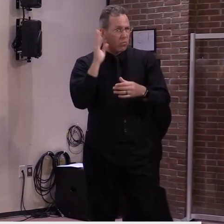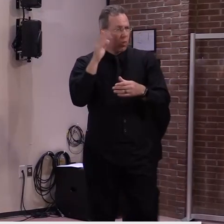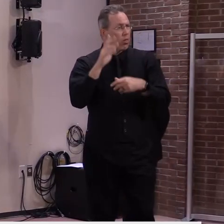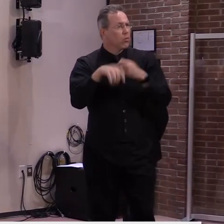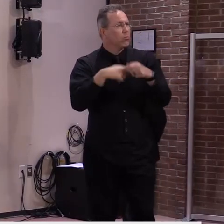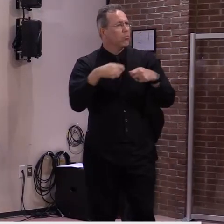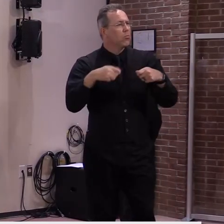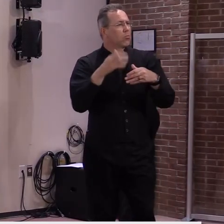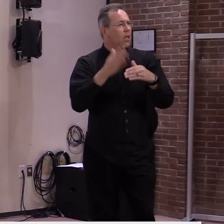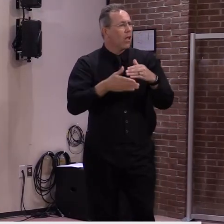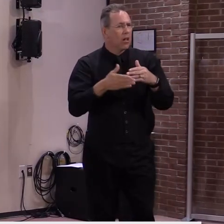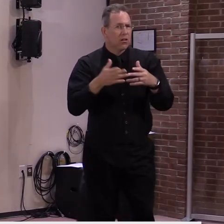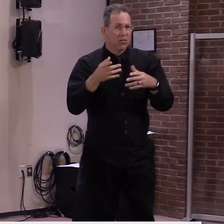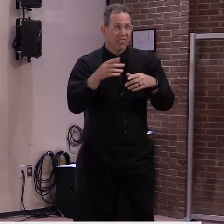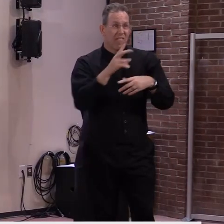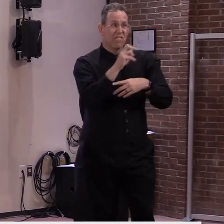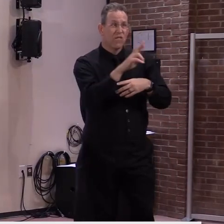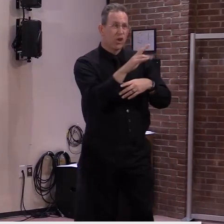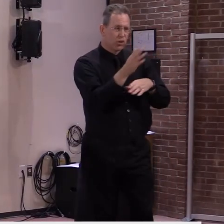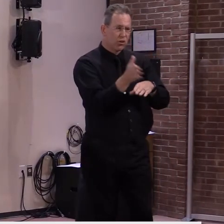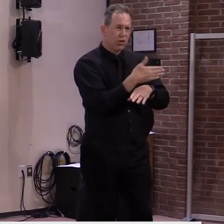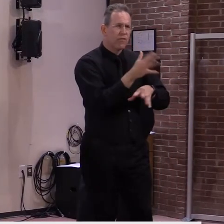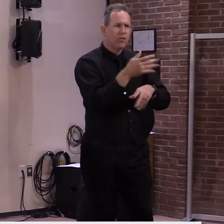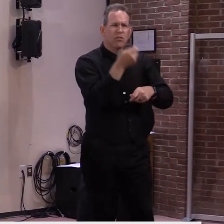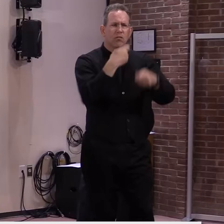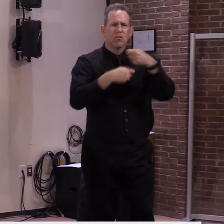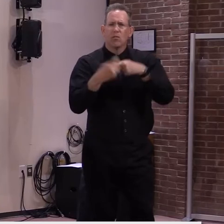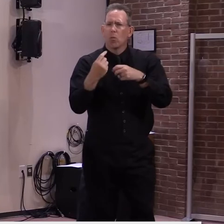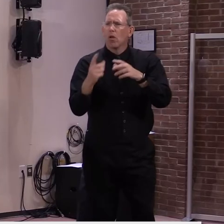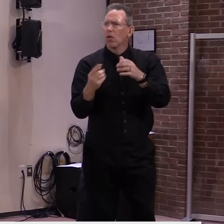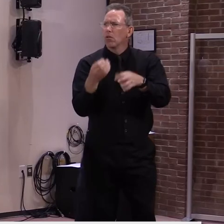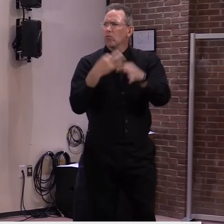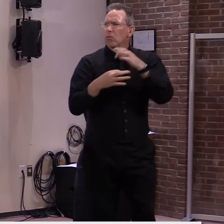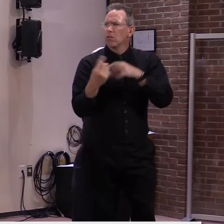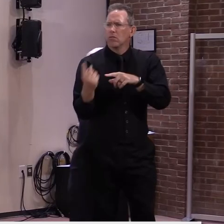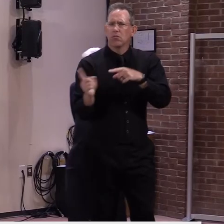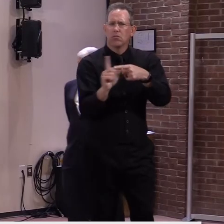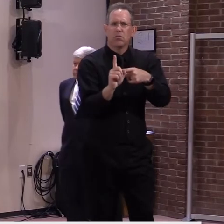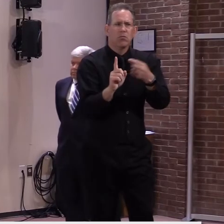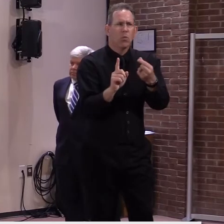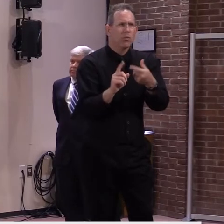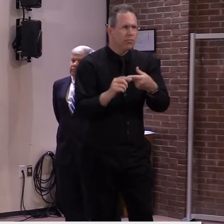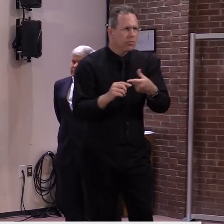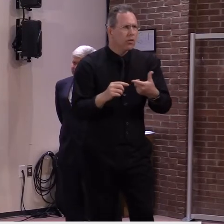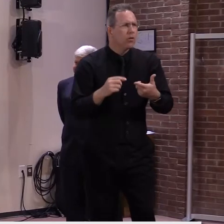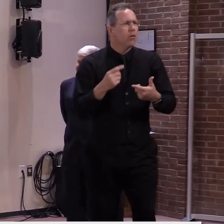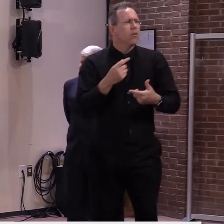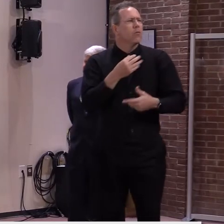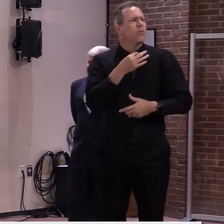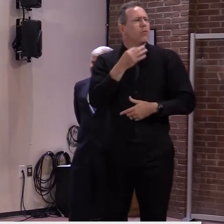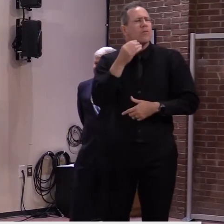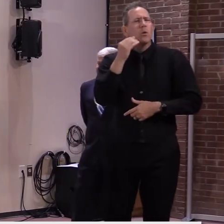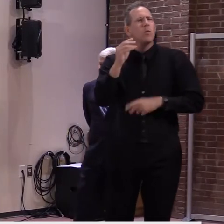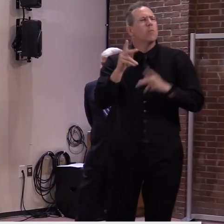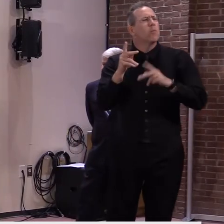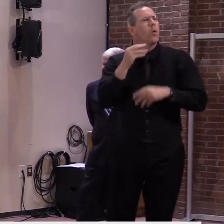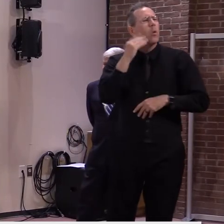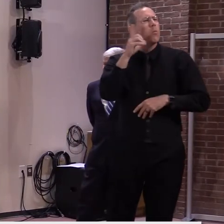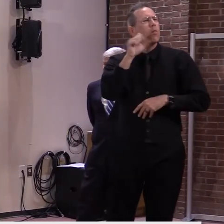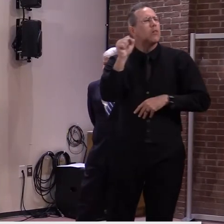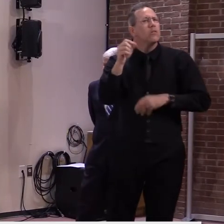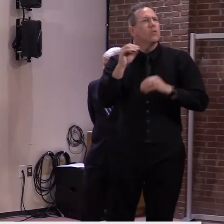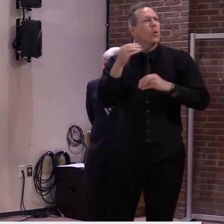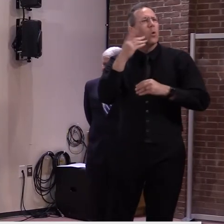will what will the homeless what will their options be? I'll let Secretary Smith answer